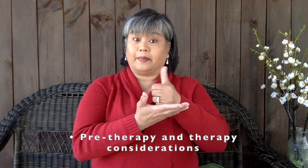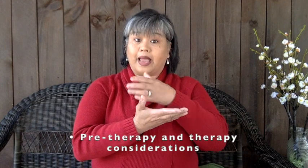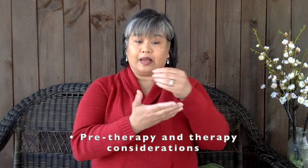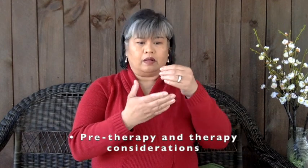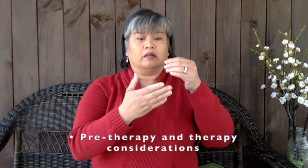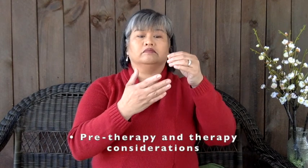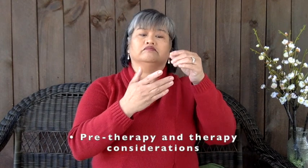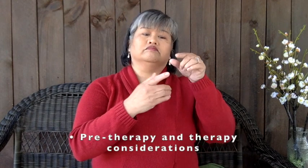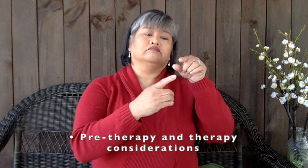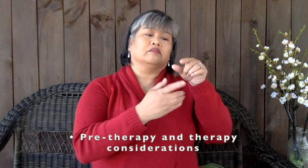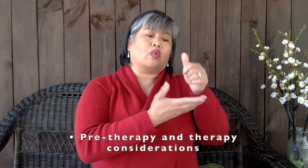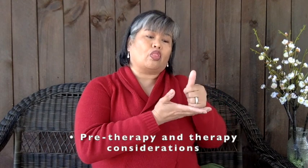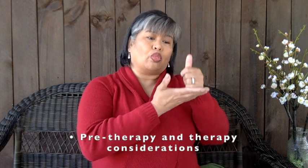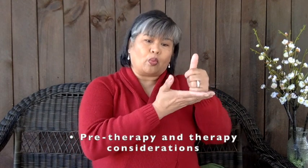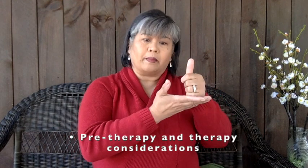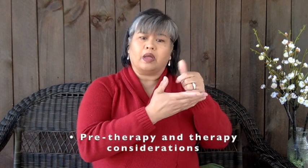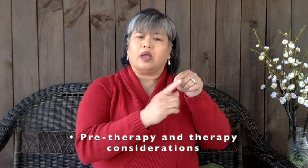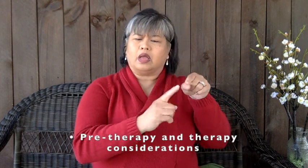Pre-therapy and therapy considerations.